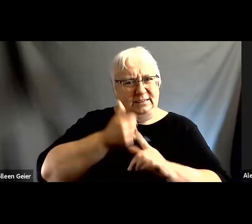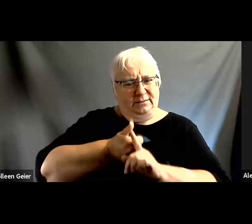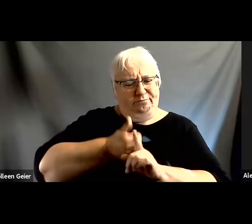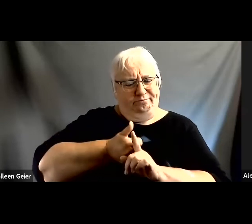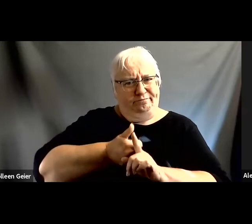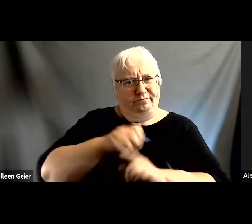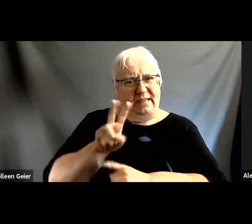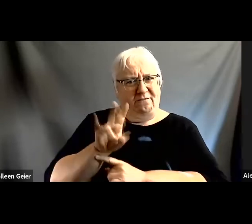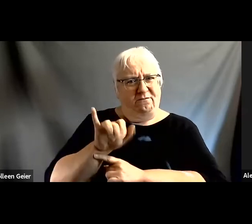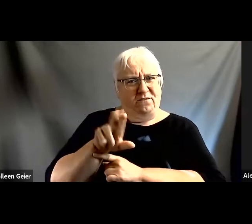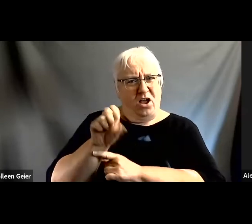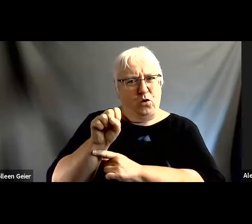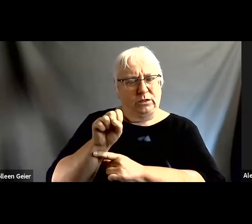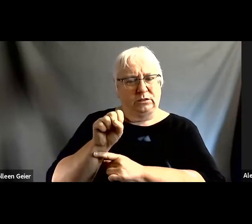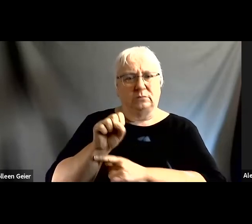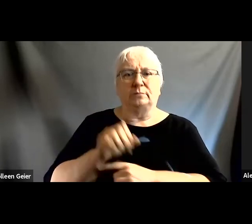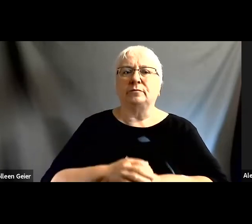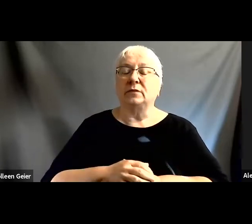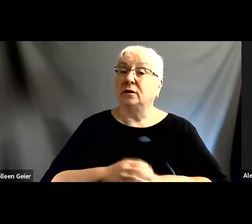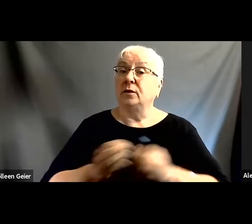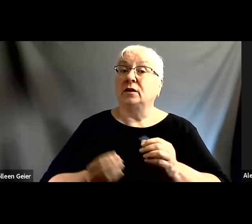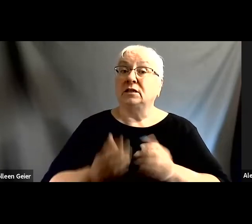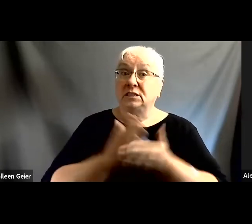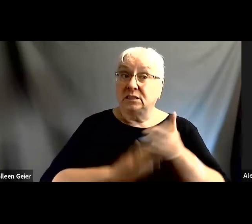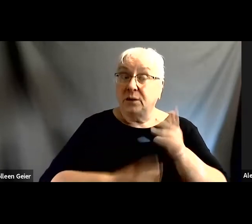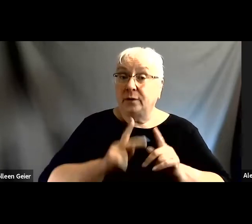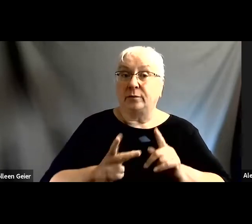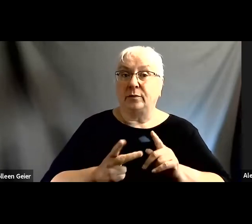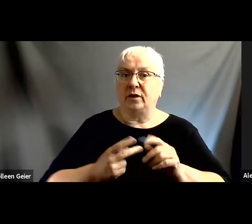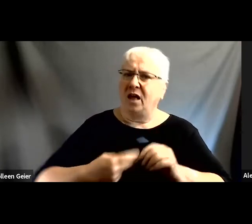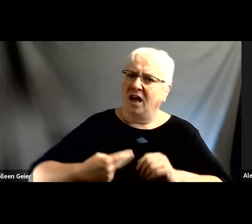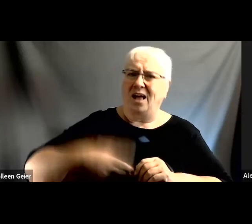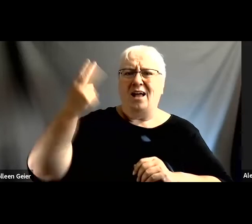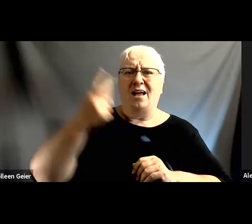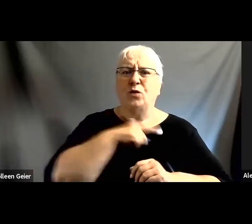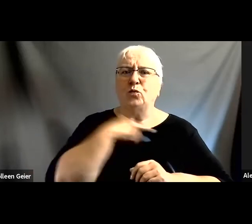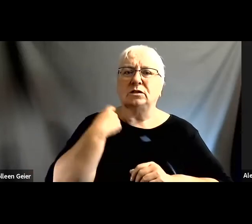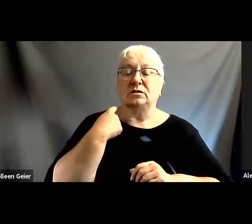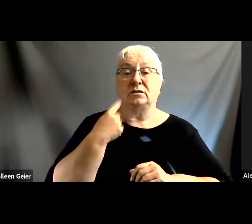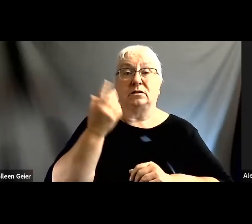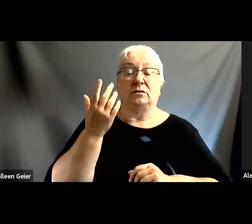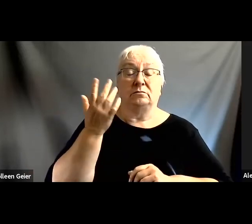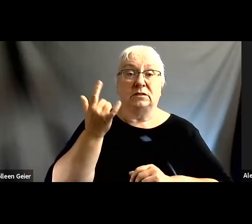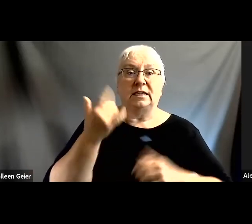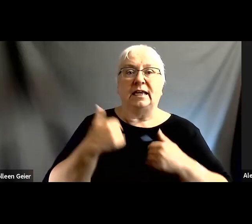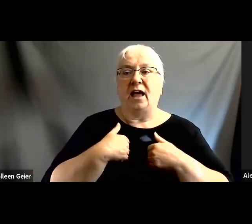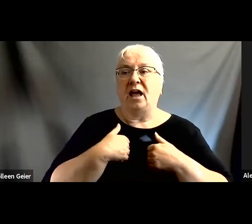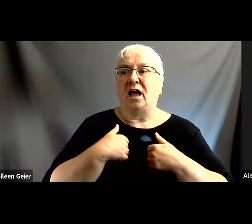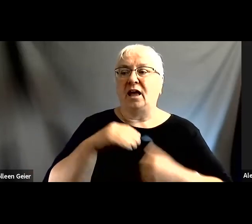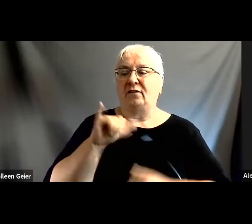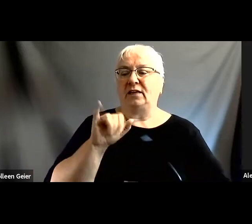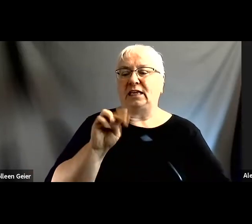that are even greater at risk because of compromised immune systems. For